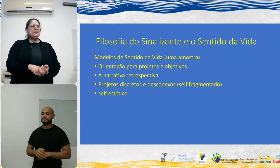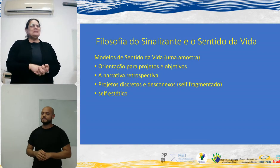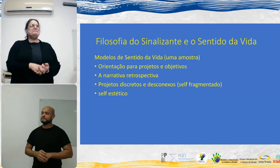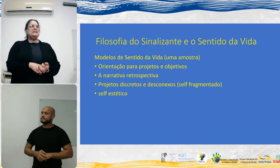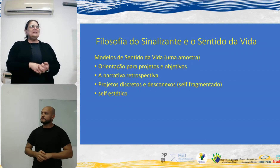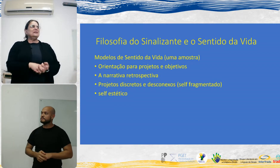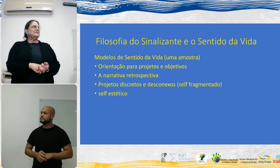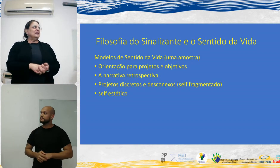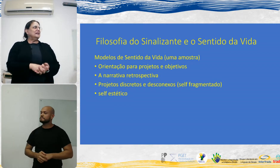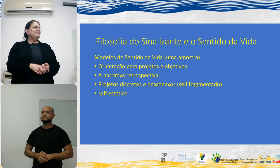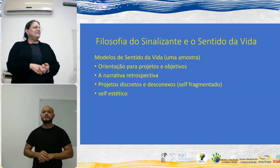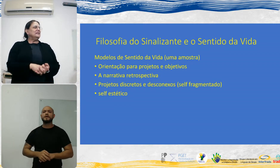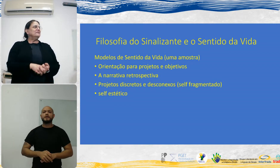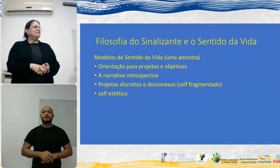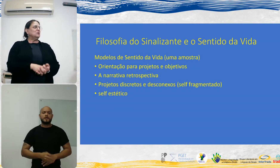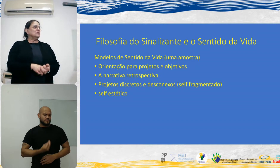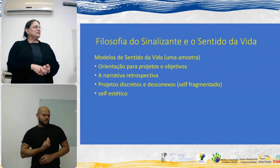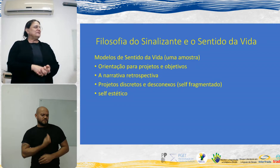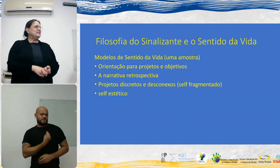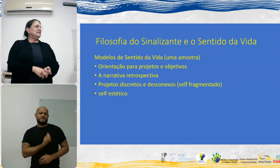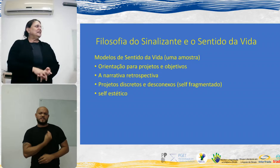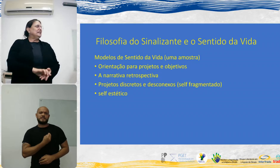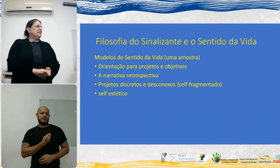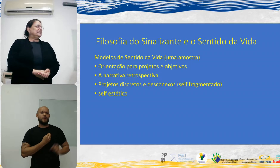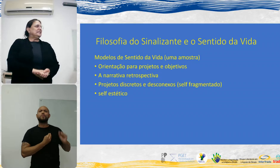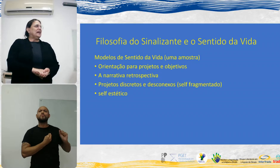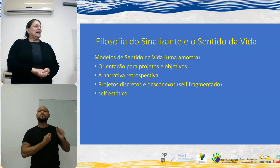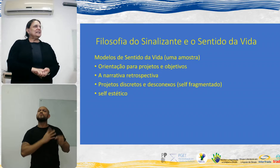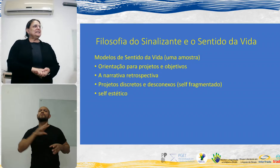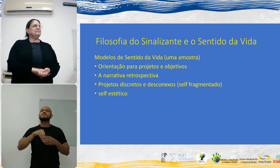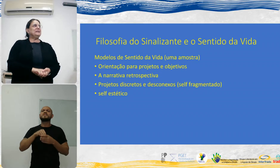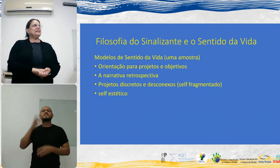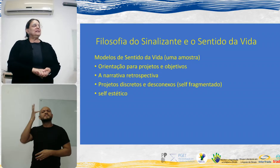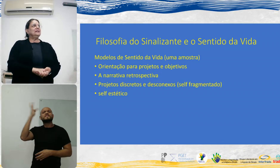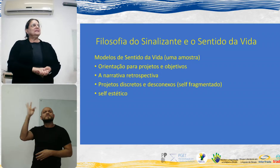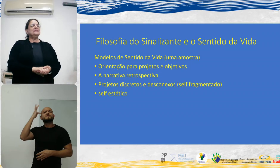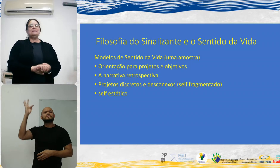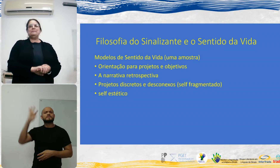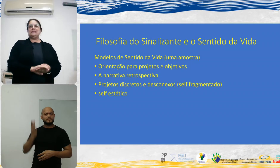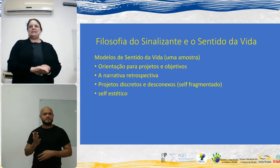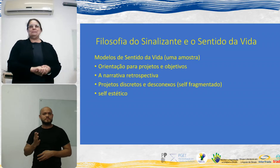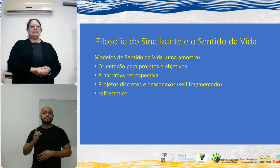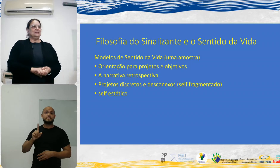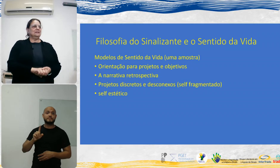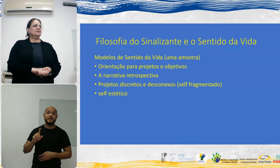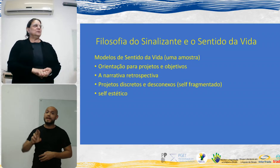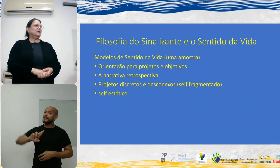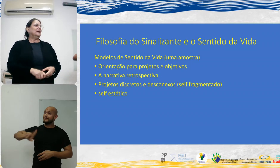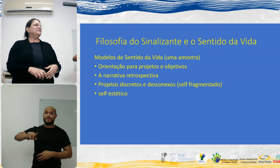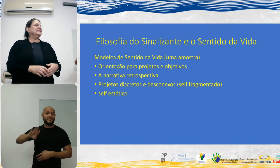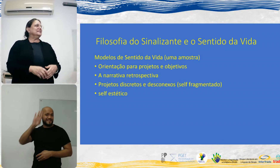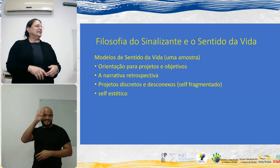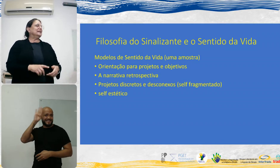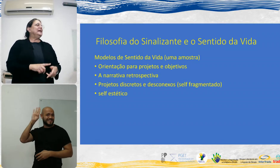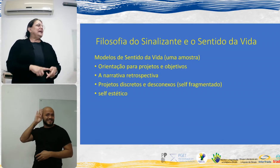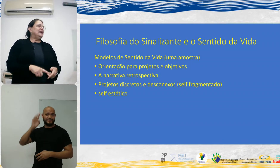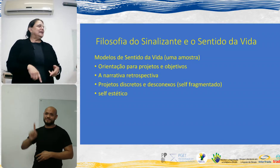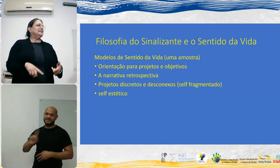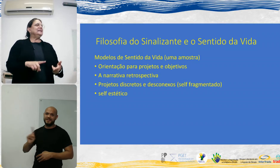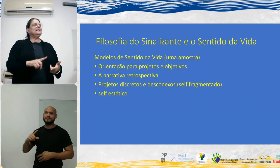Now, the meaning of life in philosophy is an academic subdiscipline. So you have things